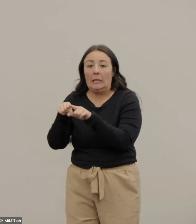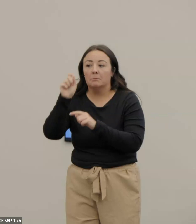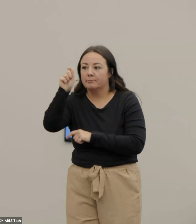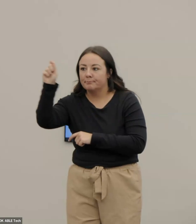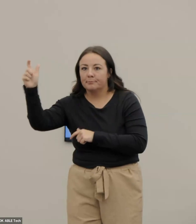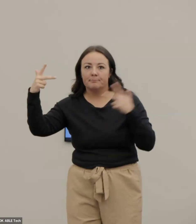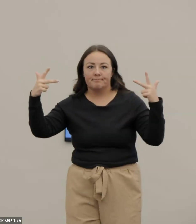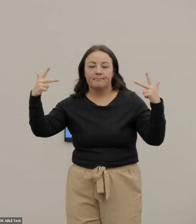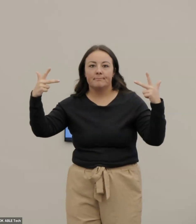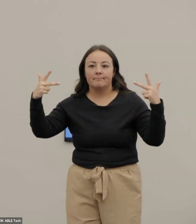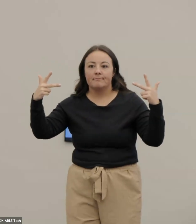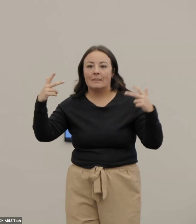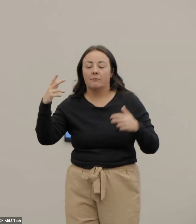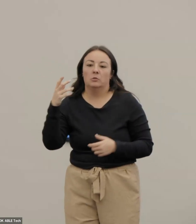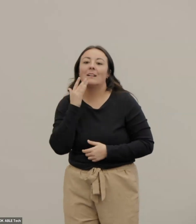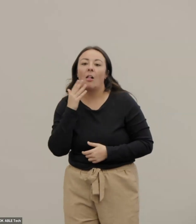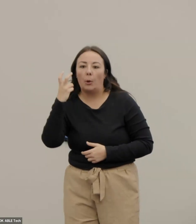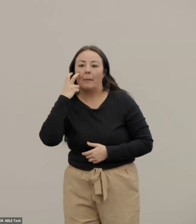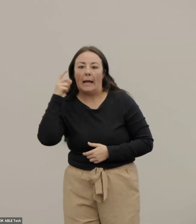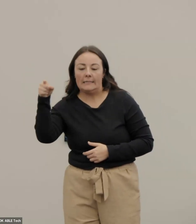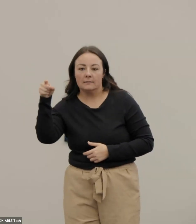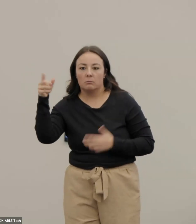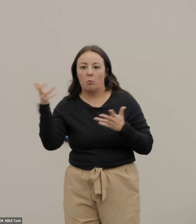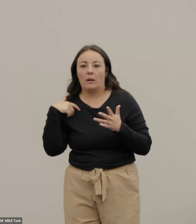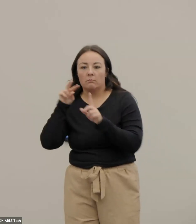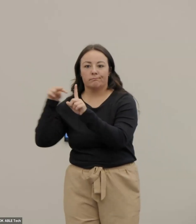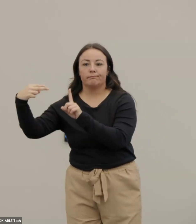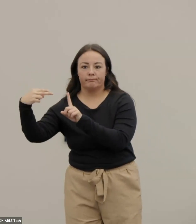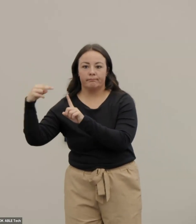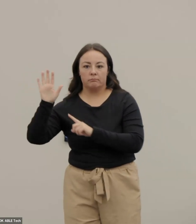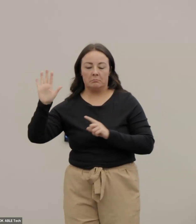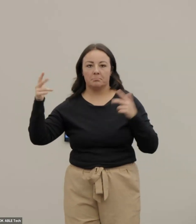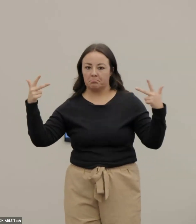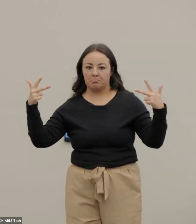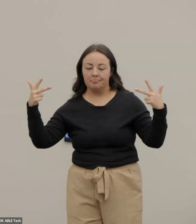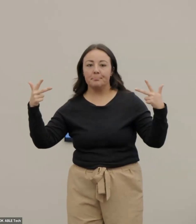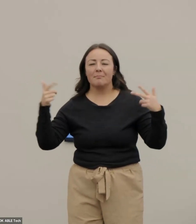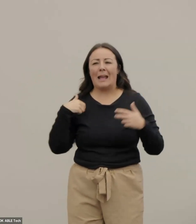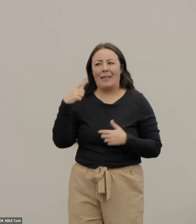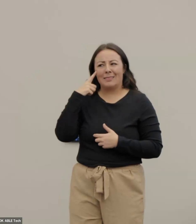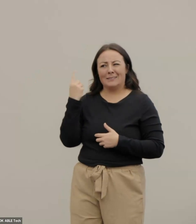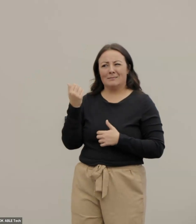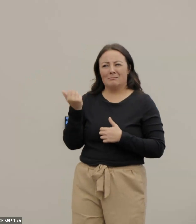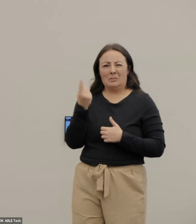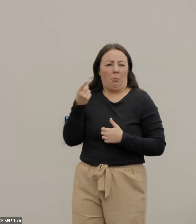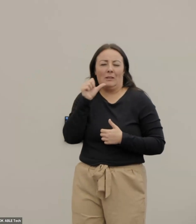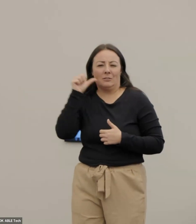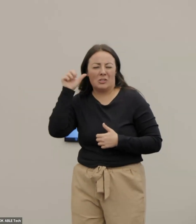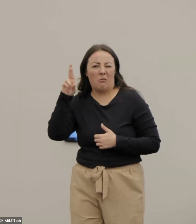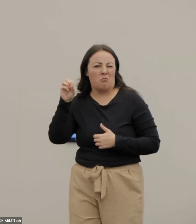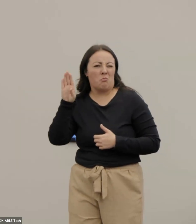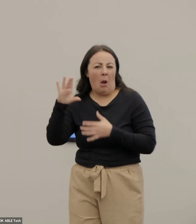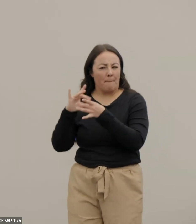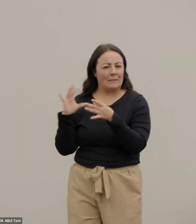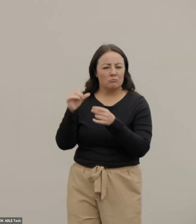is colorblind. Okay. And somebody yesterday mentioned this, I think it was Rob, who mentioned the fact